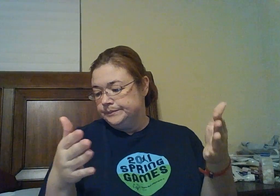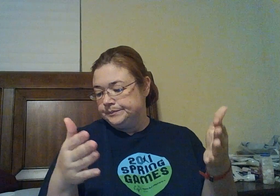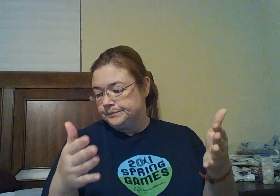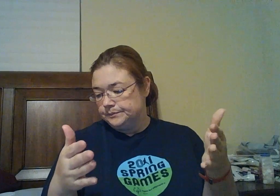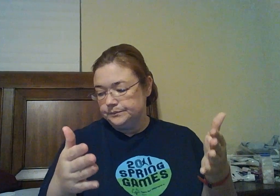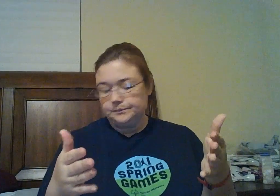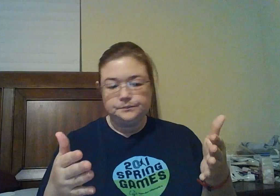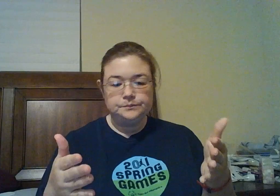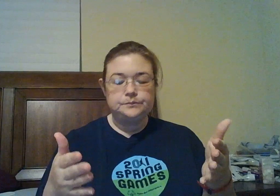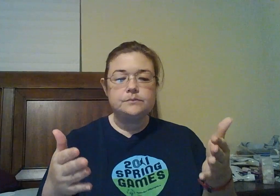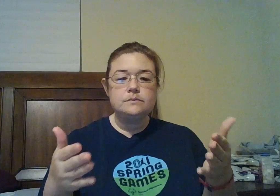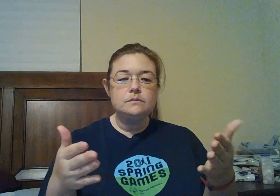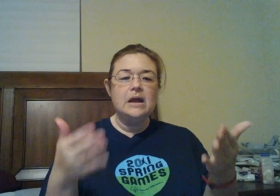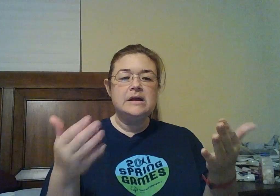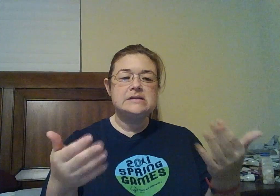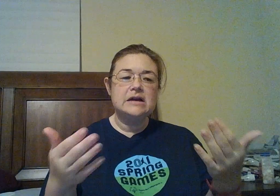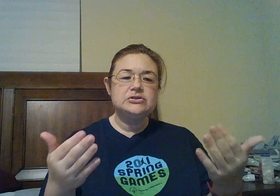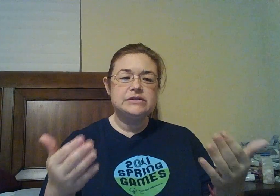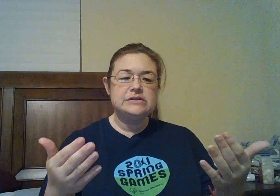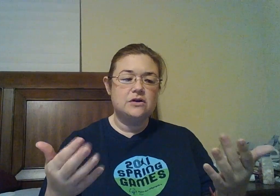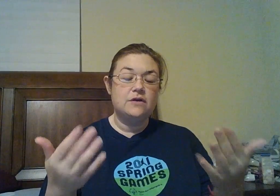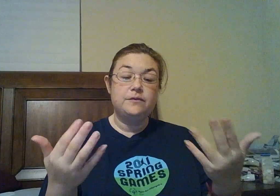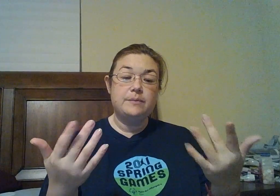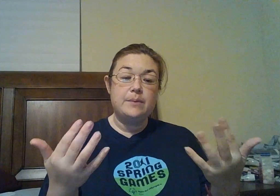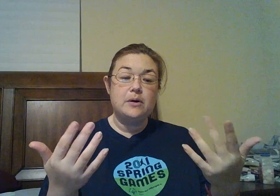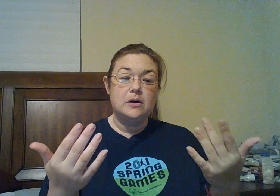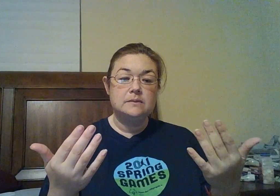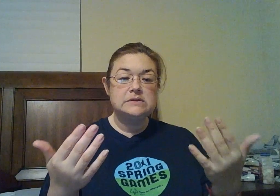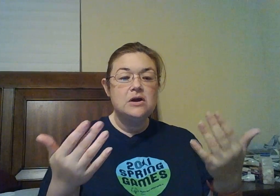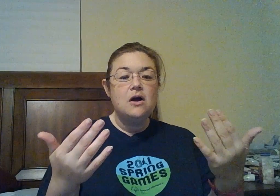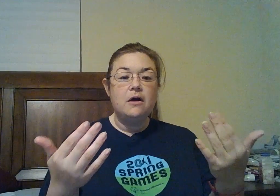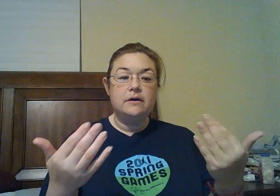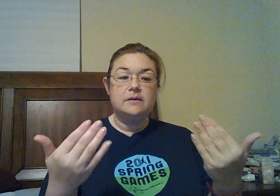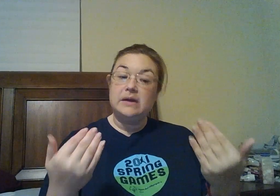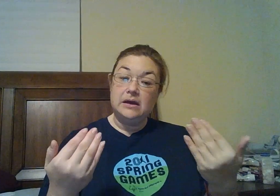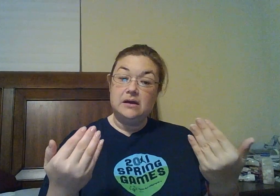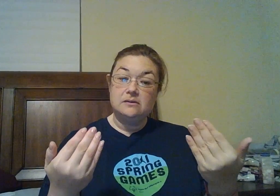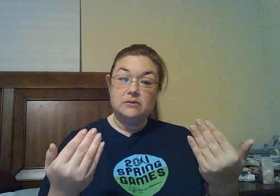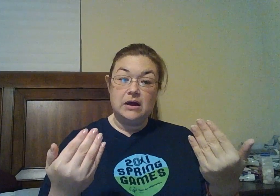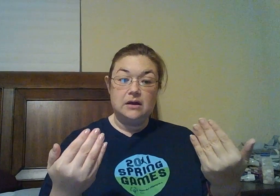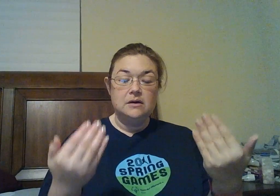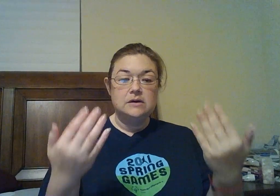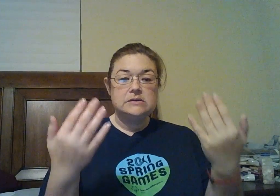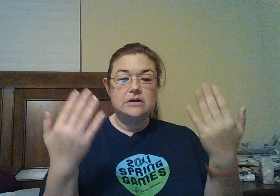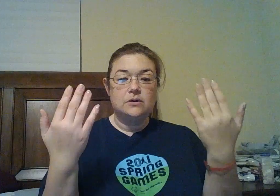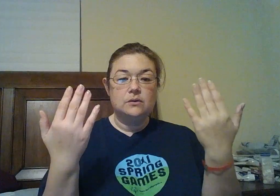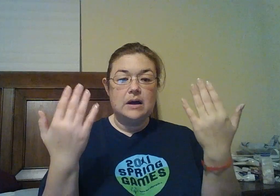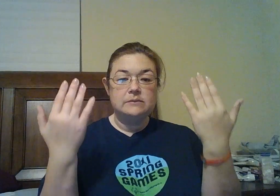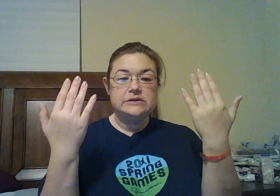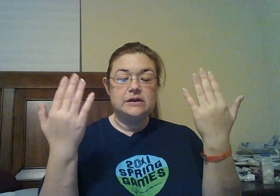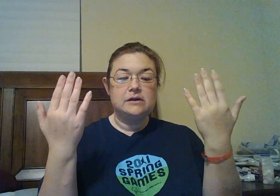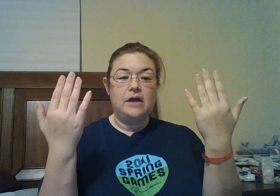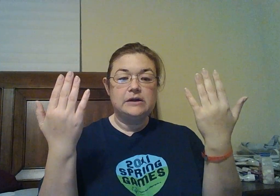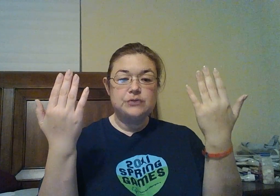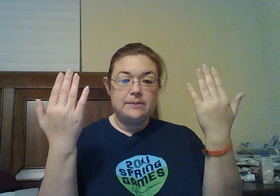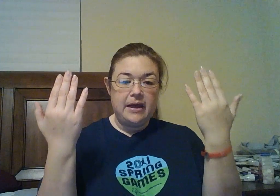And it's actually going to start off with my palms are going to be in. Okay, so I'm just going to like drop my